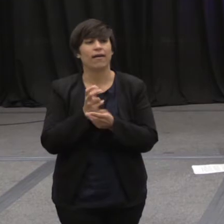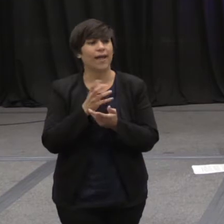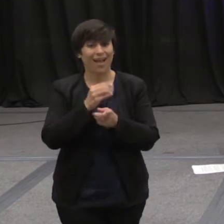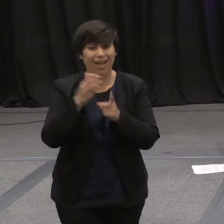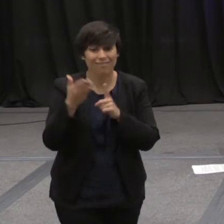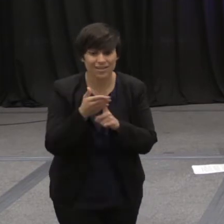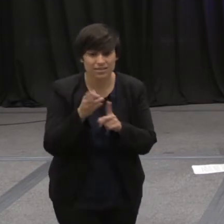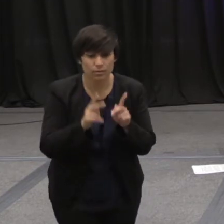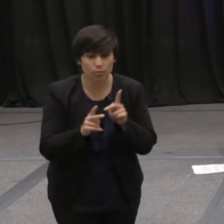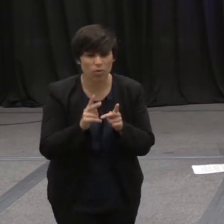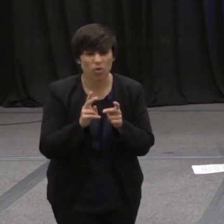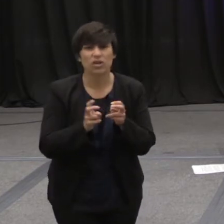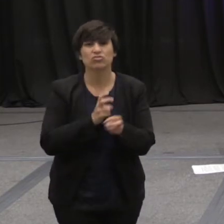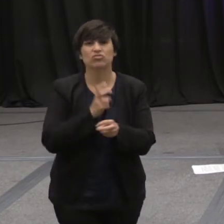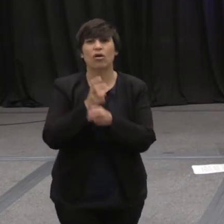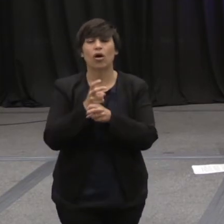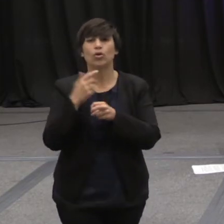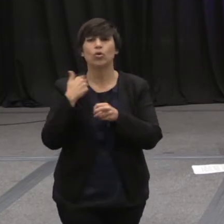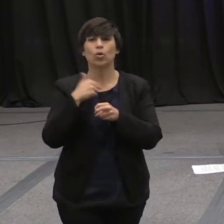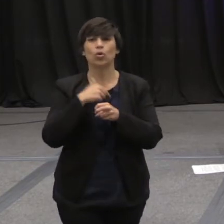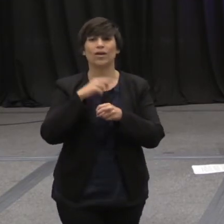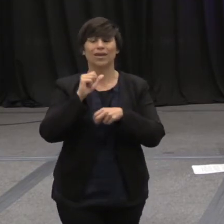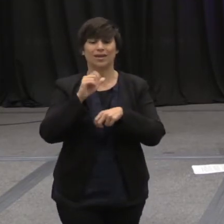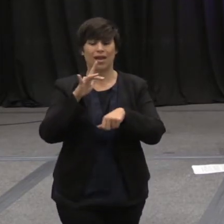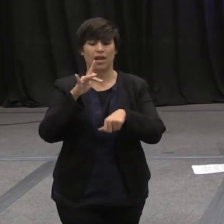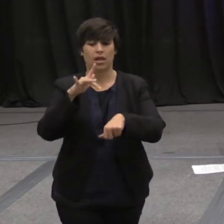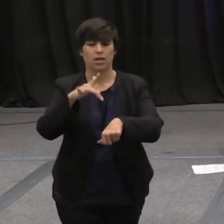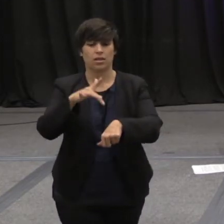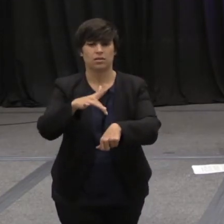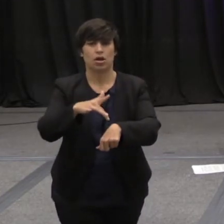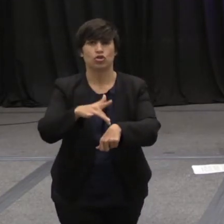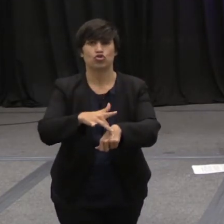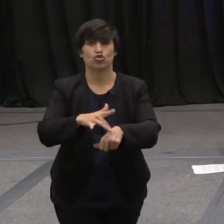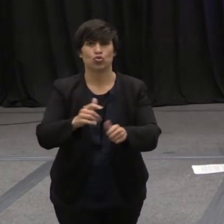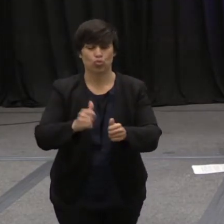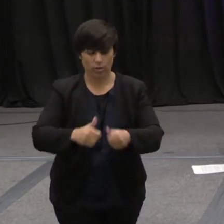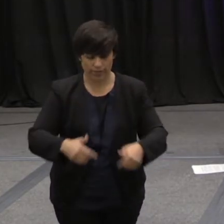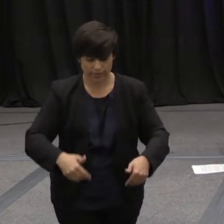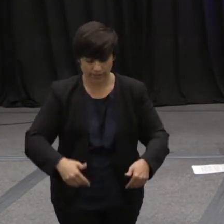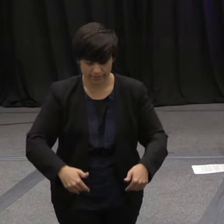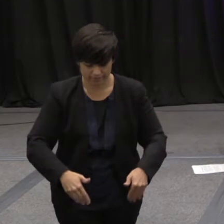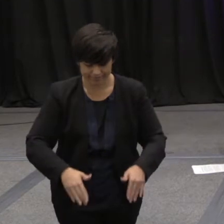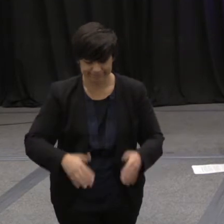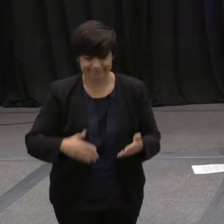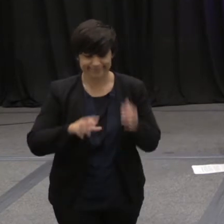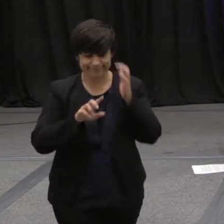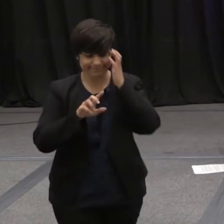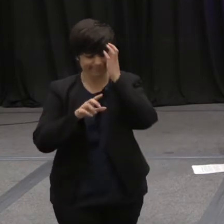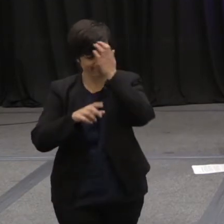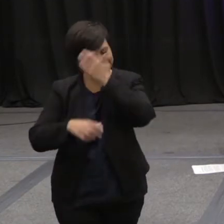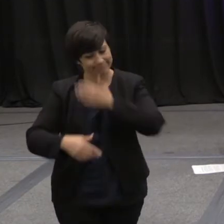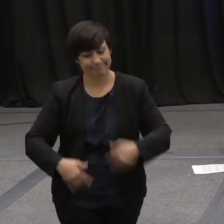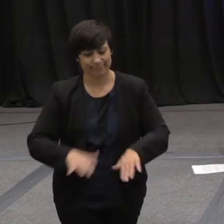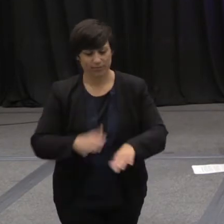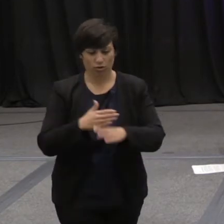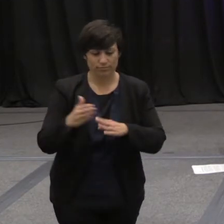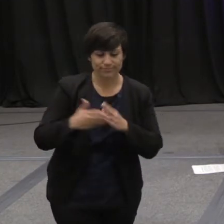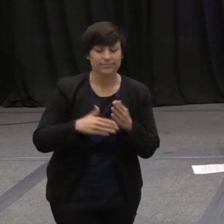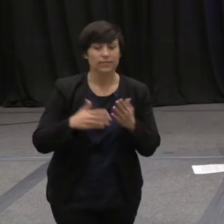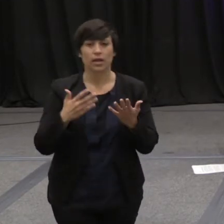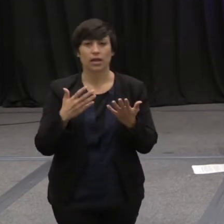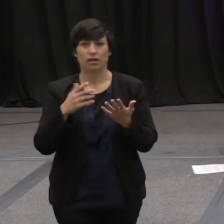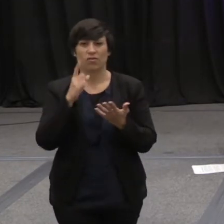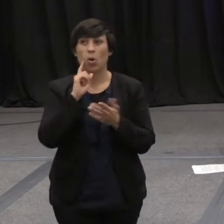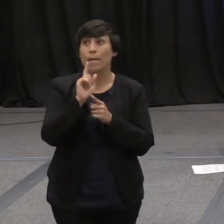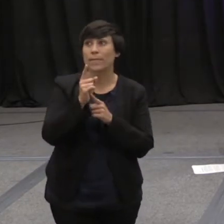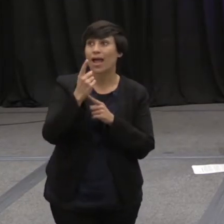can touch each other with the most distal parts of our anatomy for like literally a minute and a half, and no